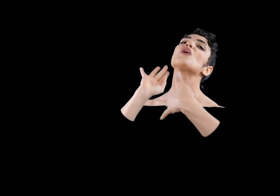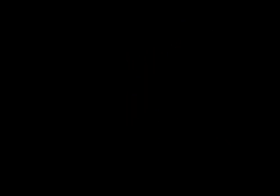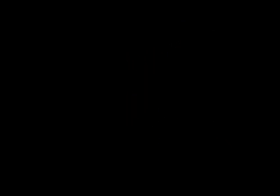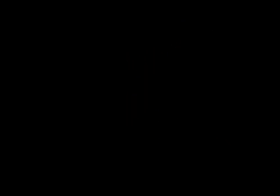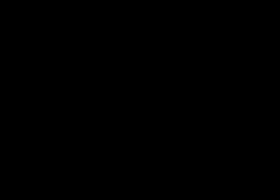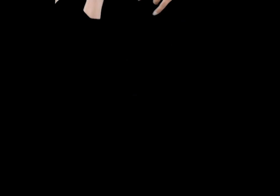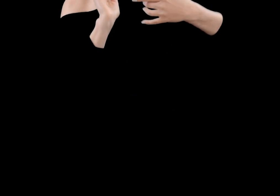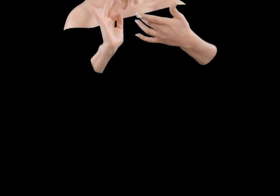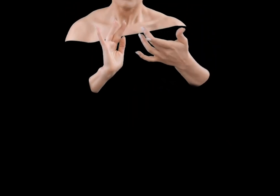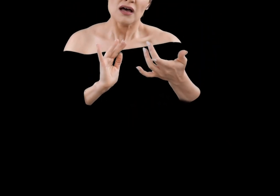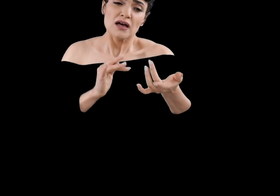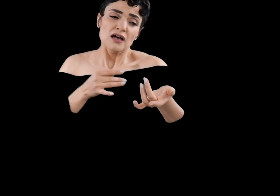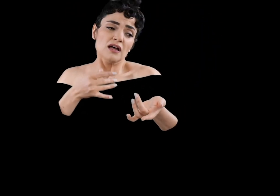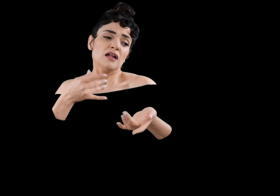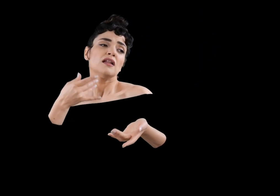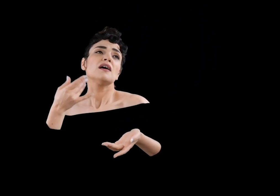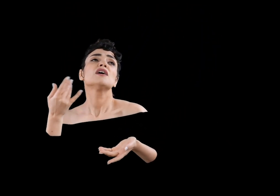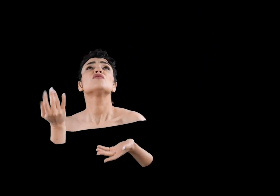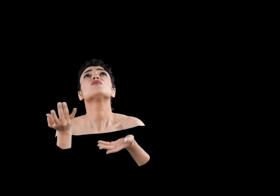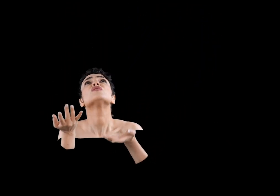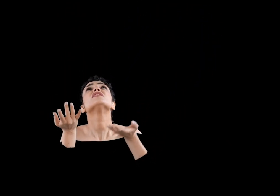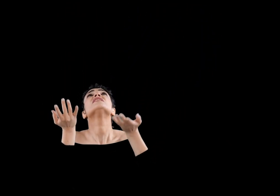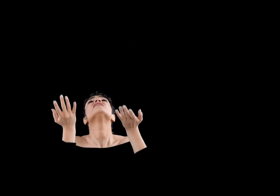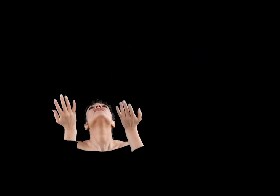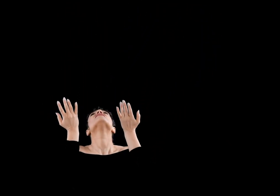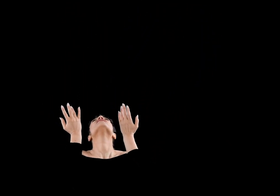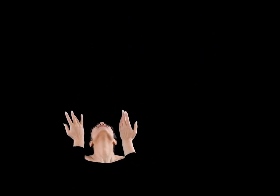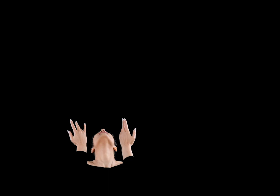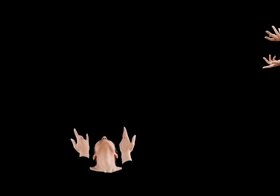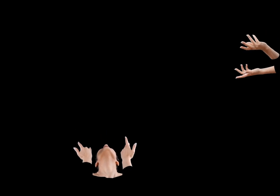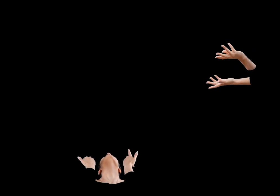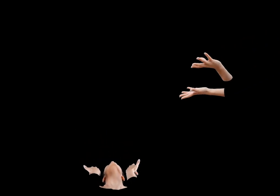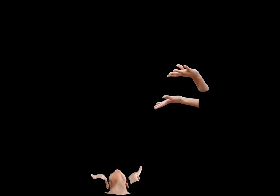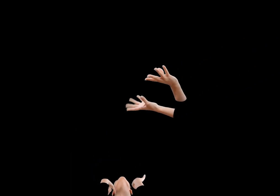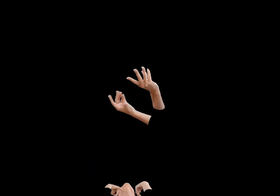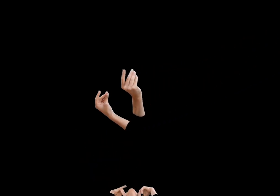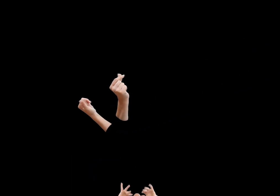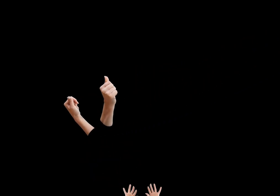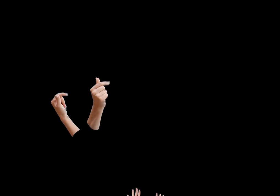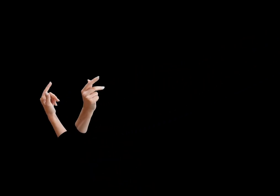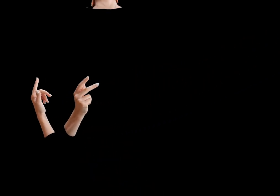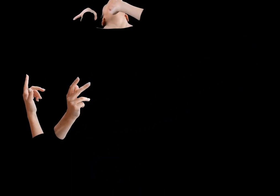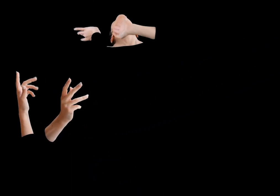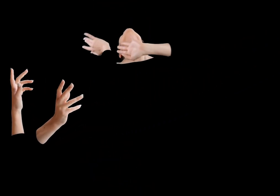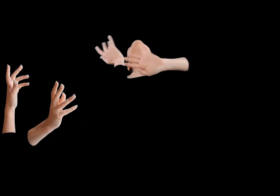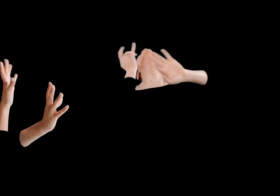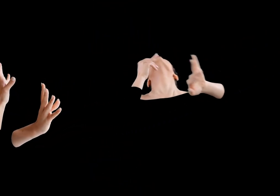And down and fleece And down and she